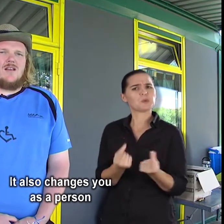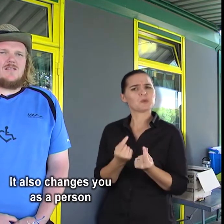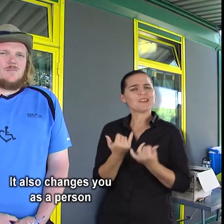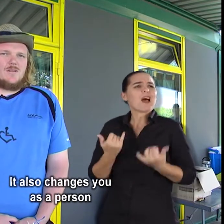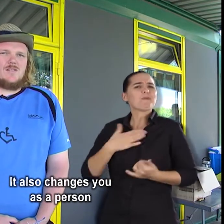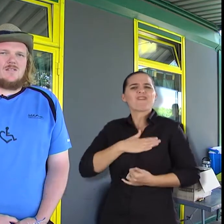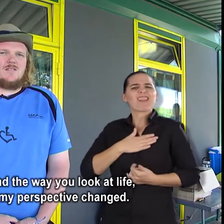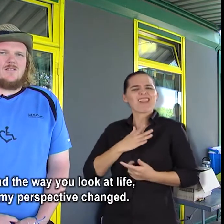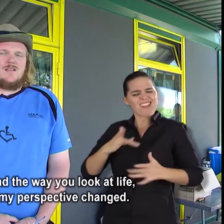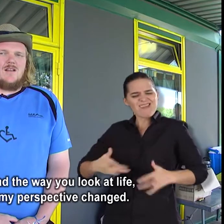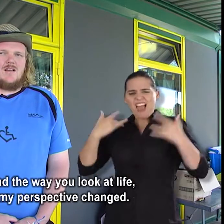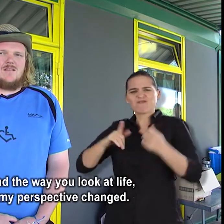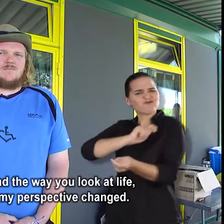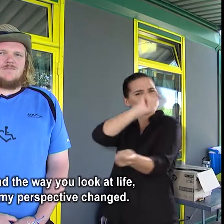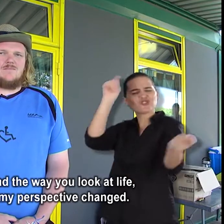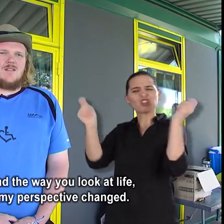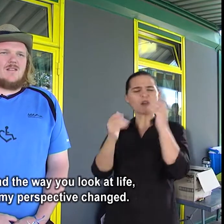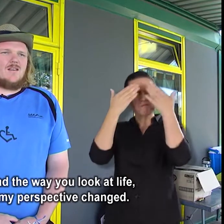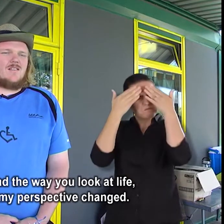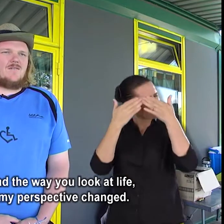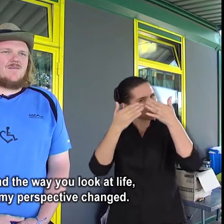you as a person.